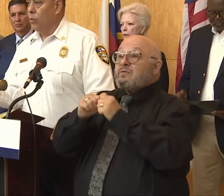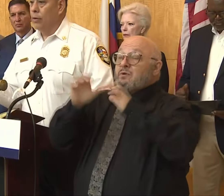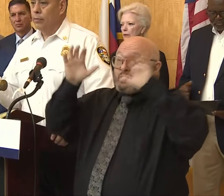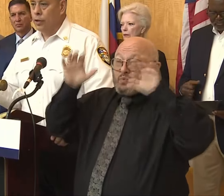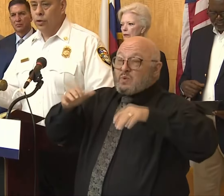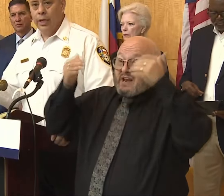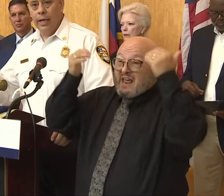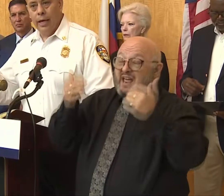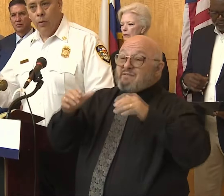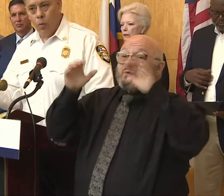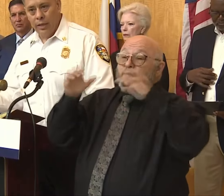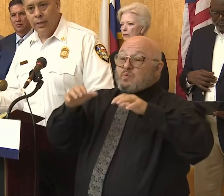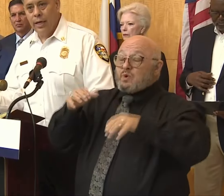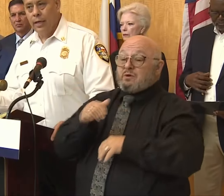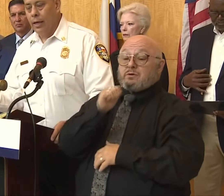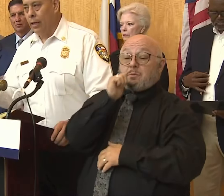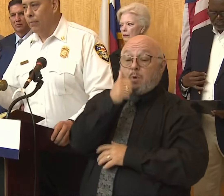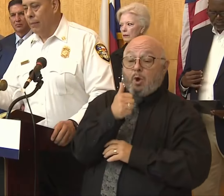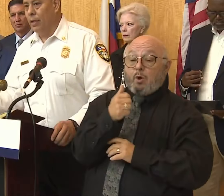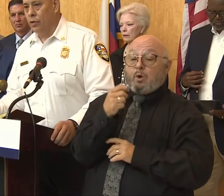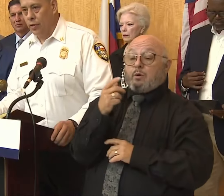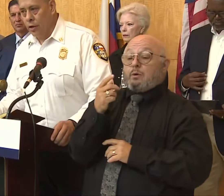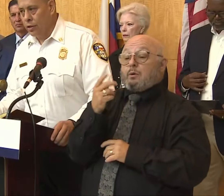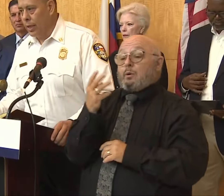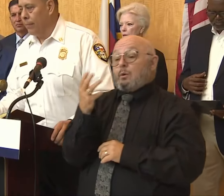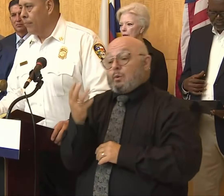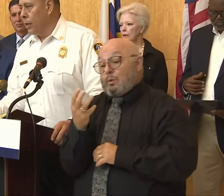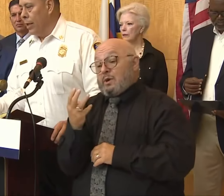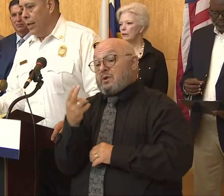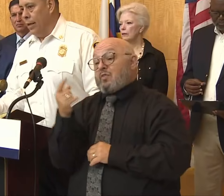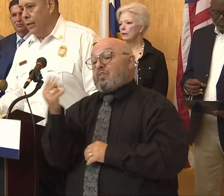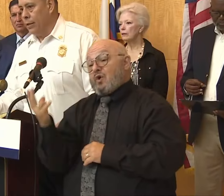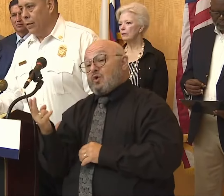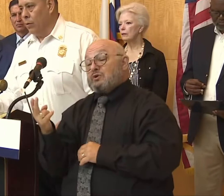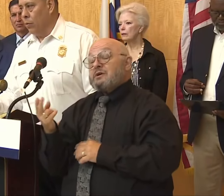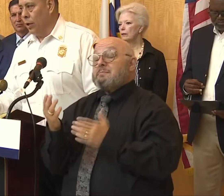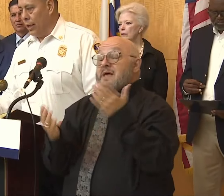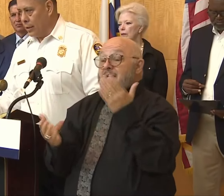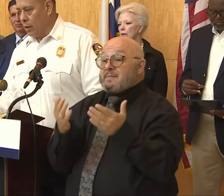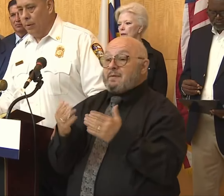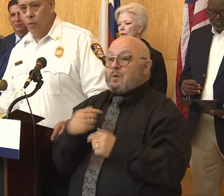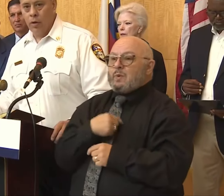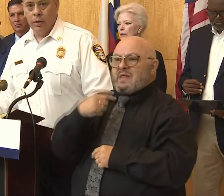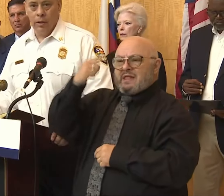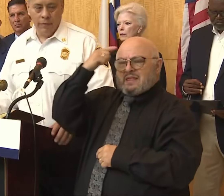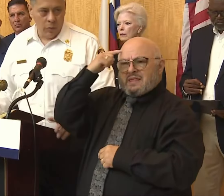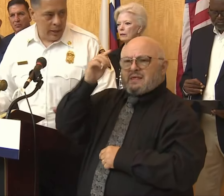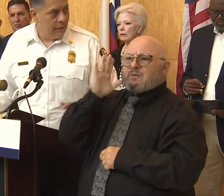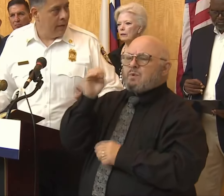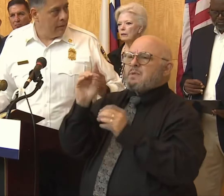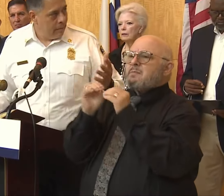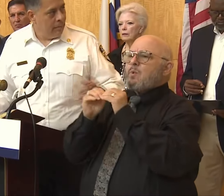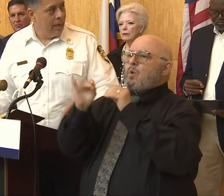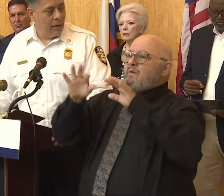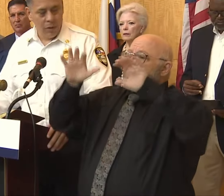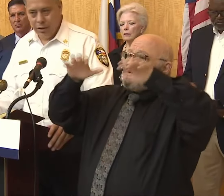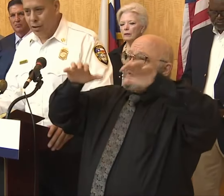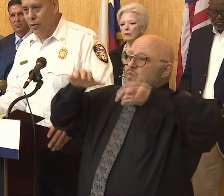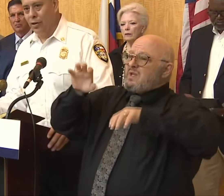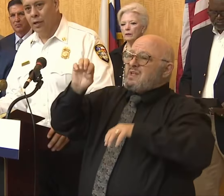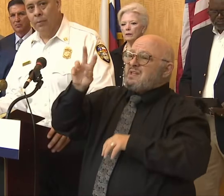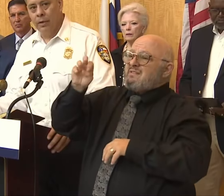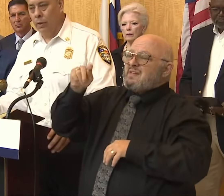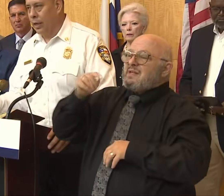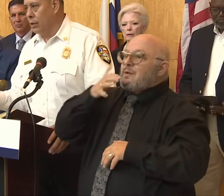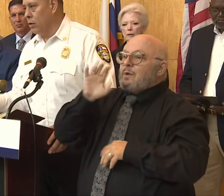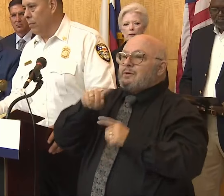tomorrow, Tuesday, and Wednesday, and maybe into Thursday, is we think it's going to be more of a rain event. Matt, I don't want to steal